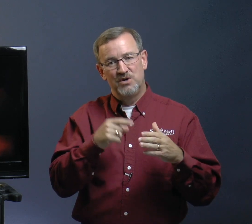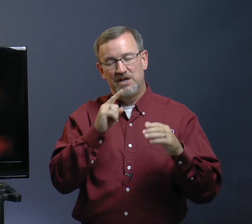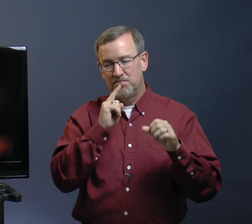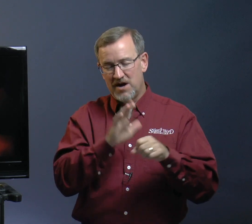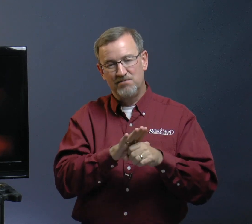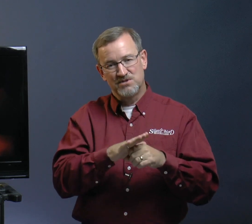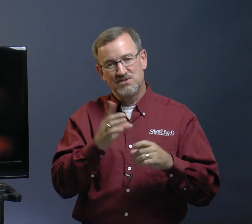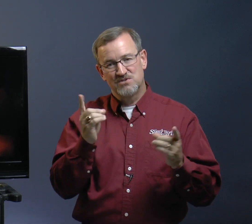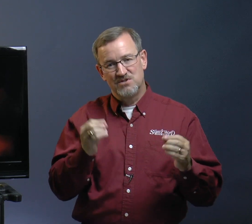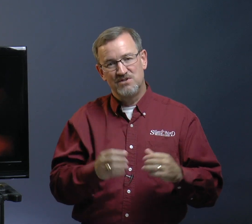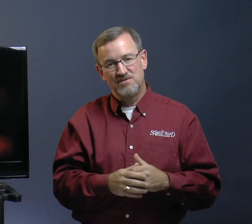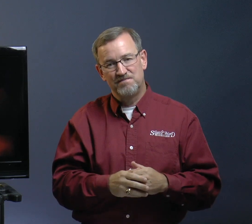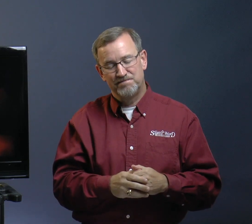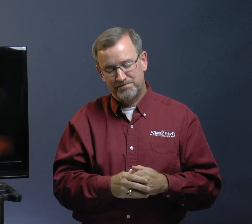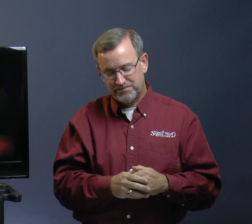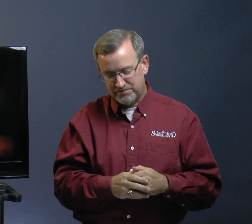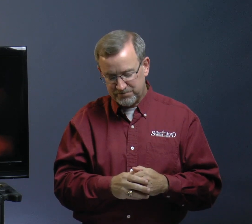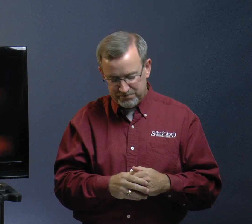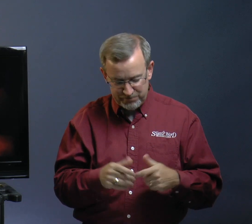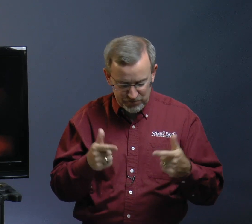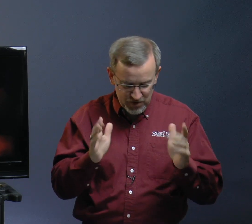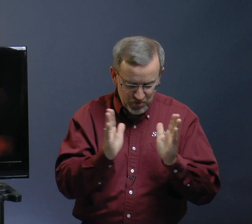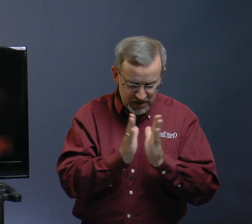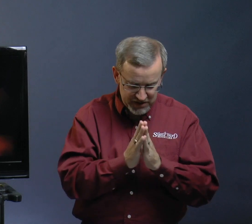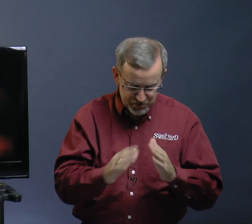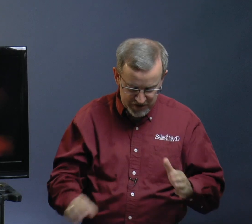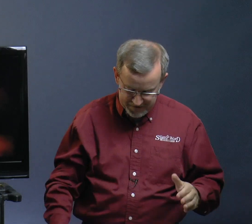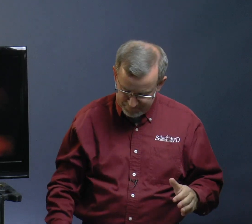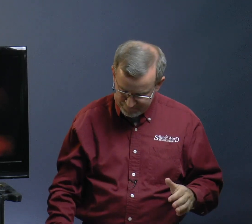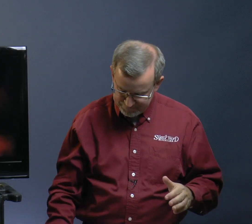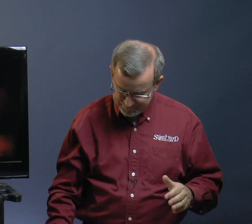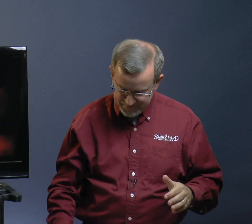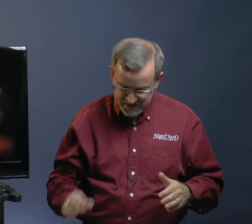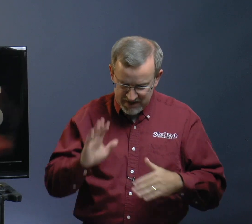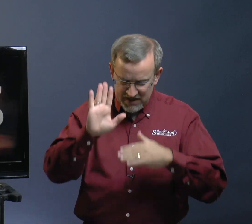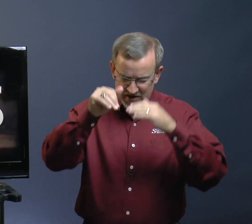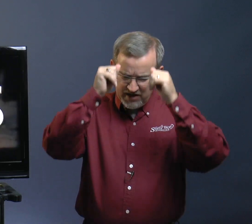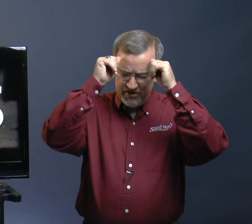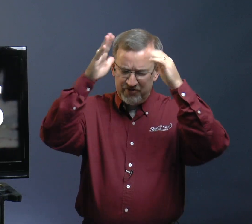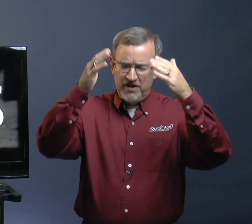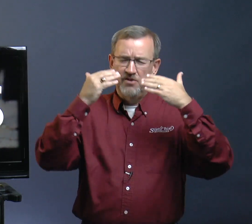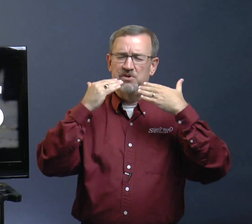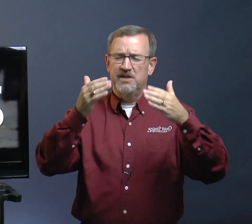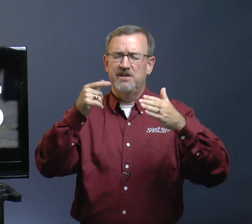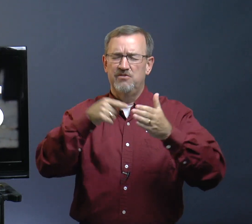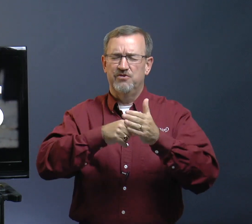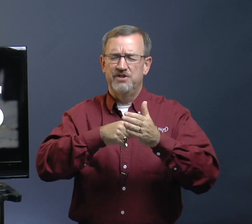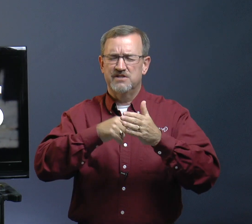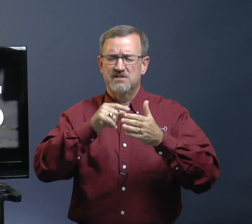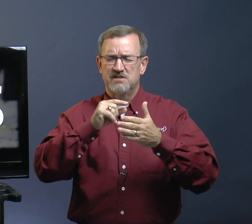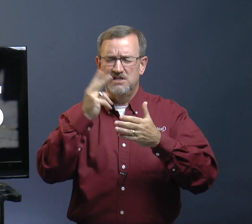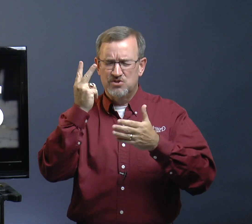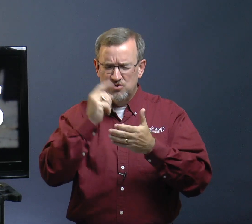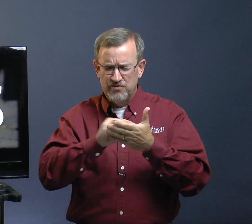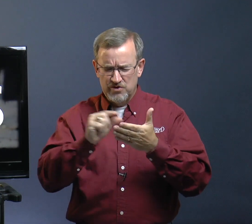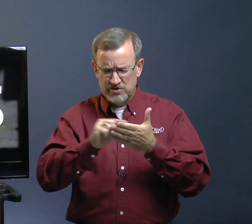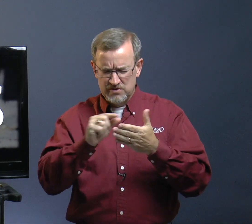He promises to do. Well, let's pray. Our Heavenly Father, we thank You for these two verses